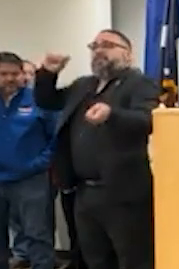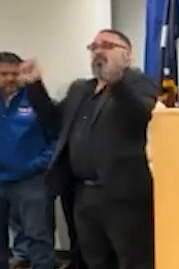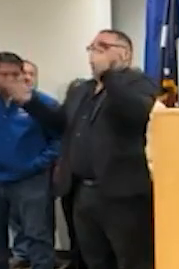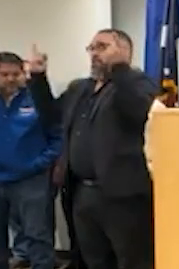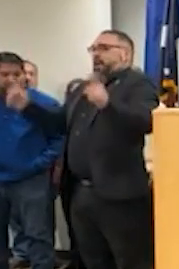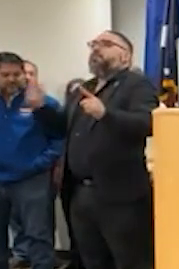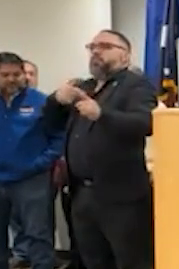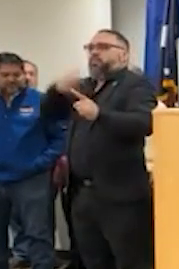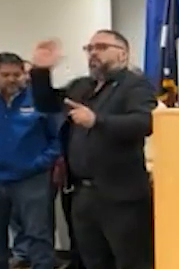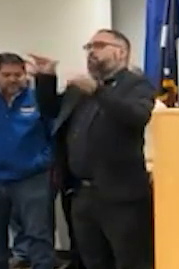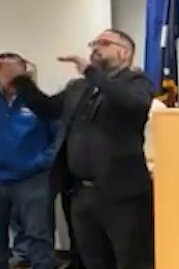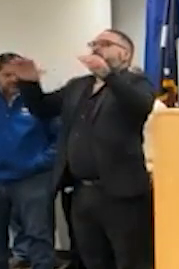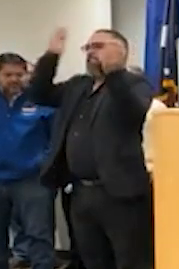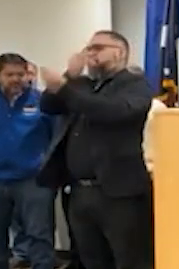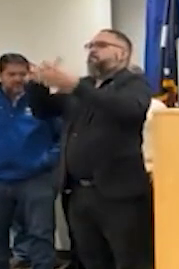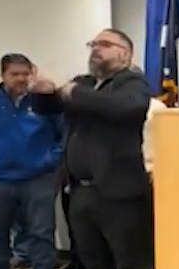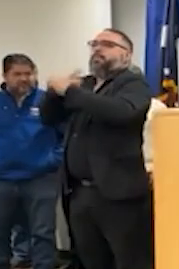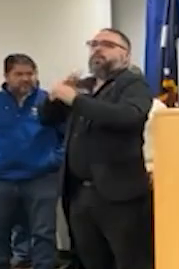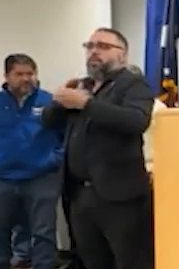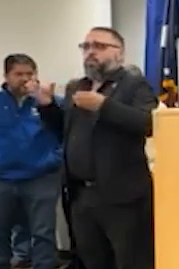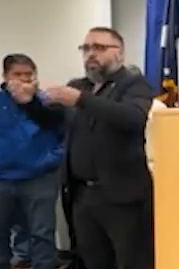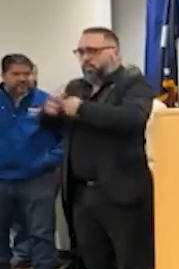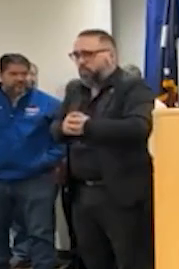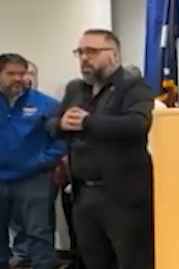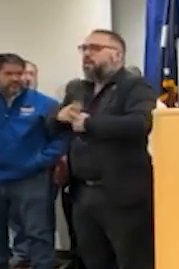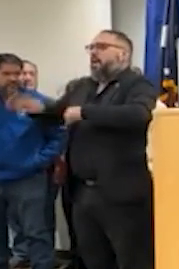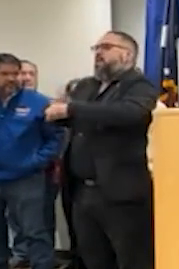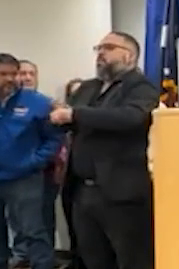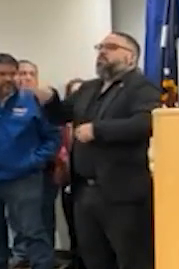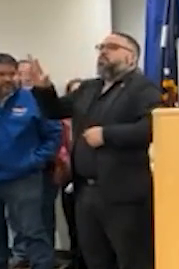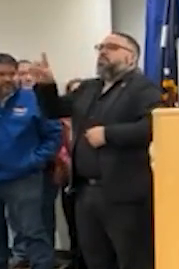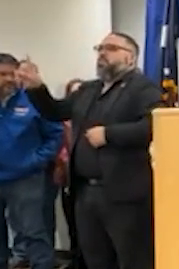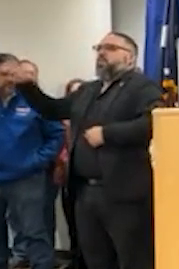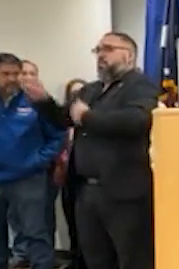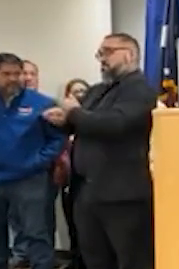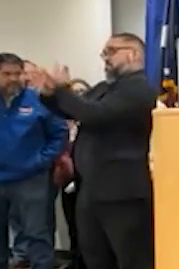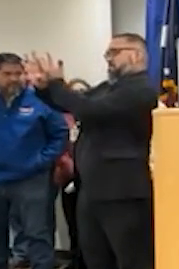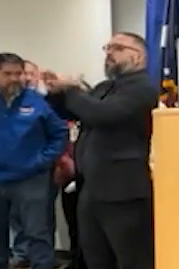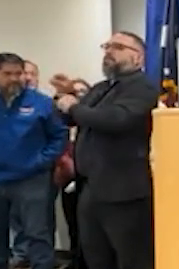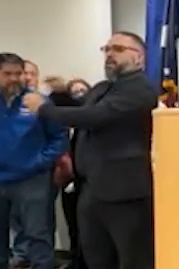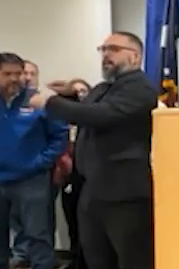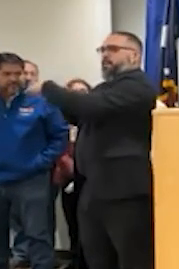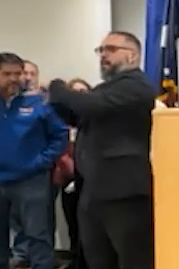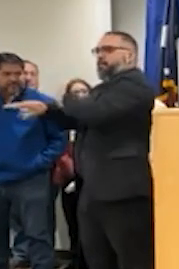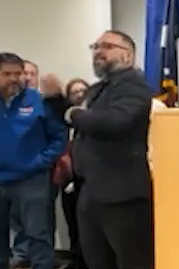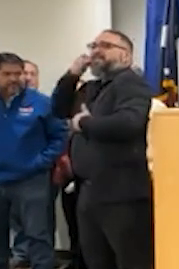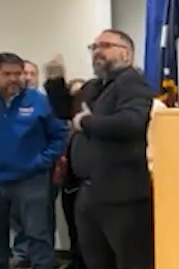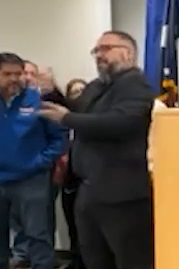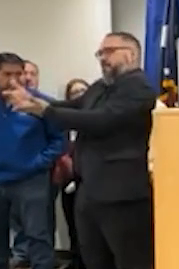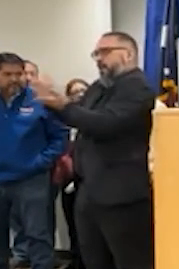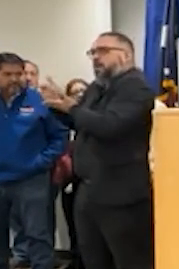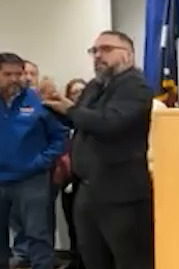state of our infrastructure. And then, of course, 311 is going to be a resource for folks that need help in any form